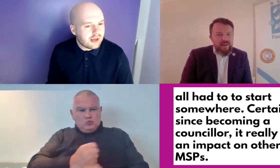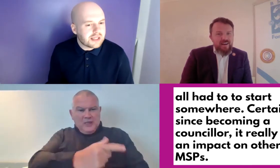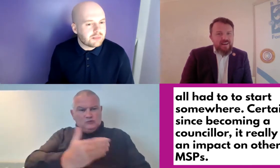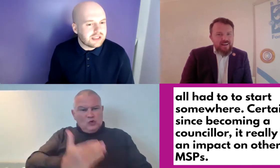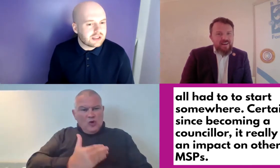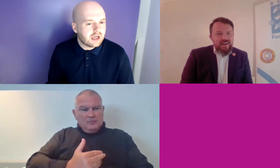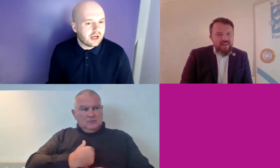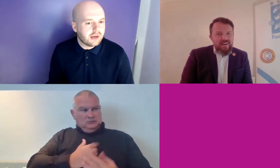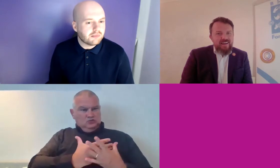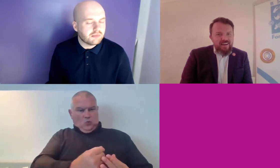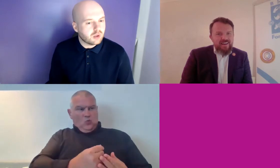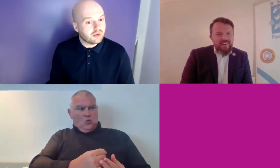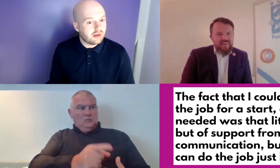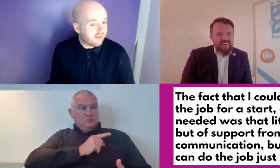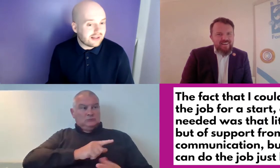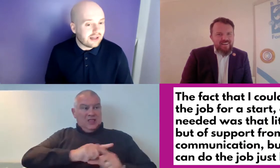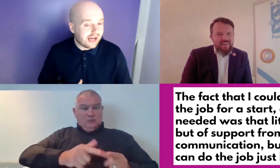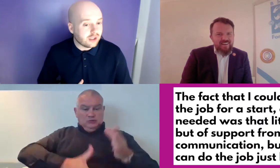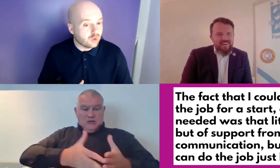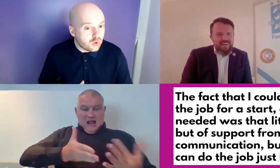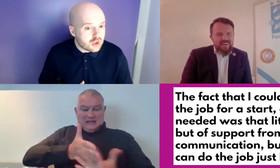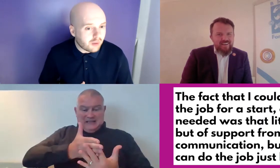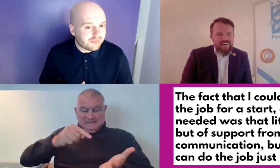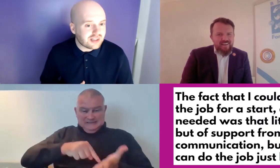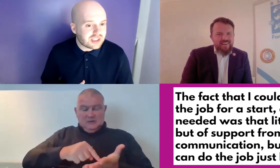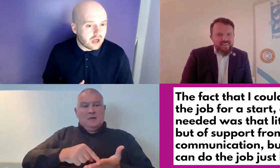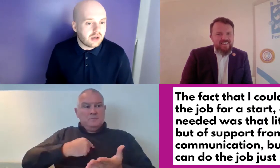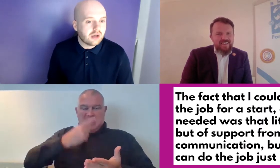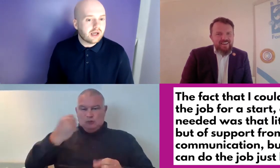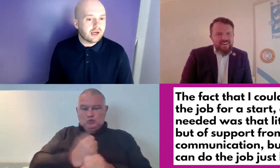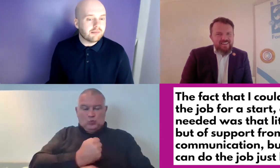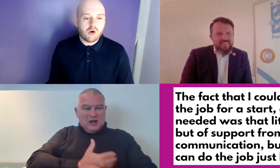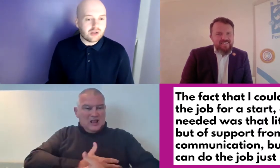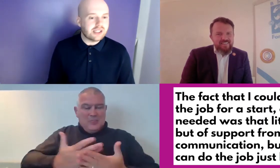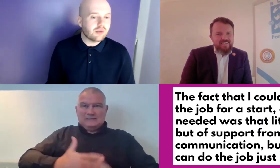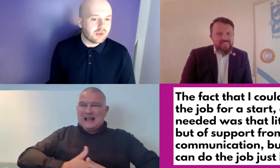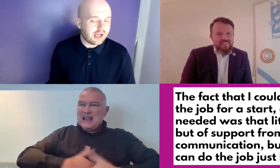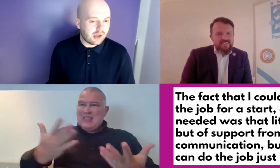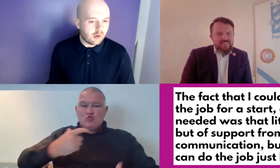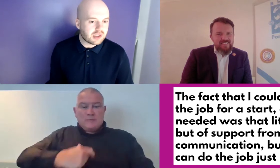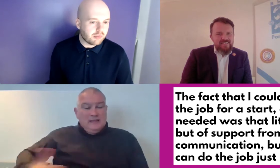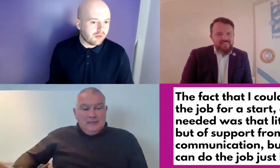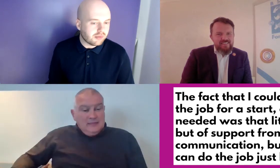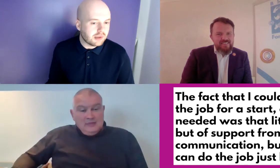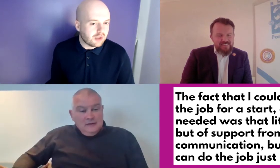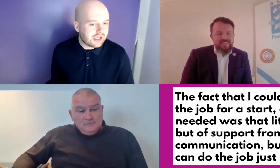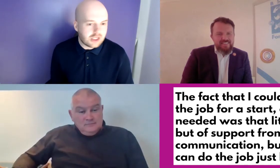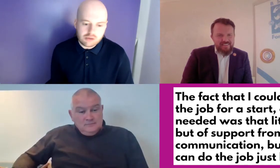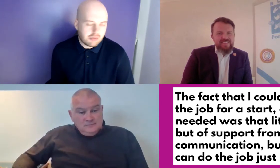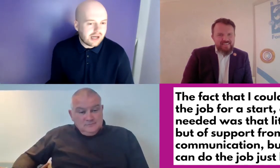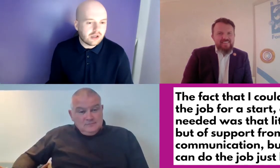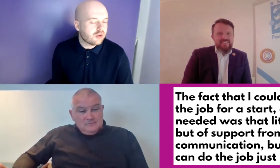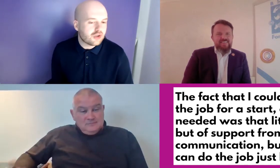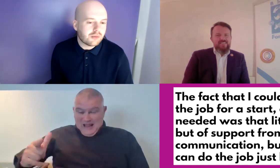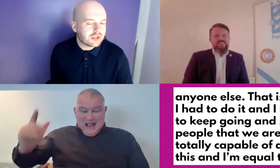other MSPs. The fact that I can do the job for a start, all I need was that little bit of support from communication,